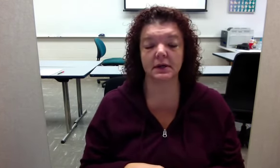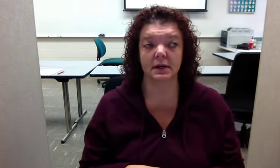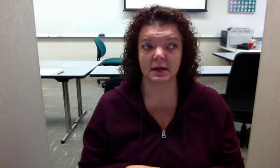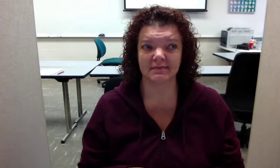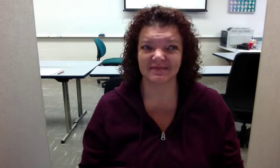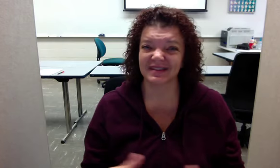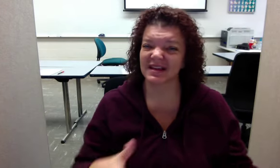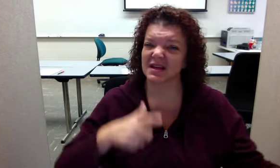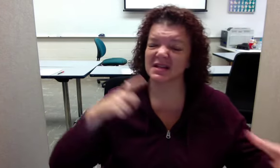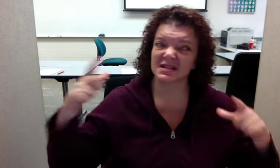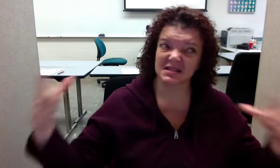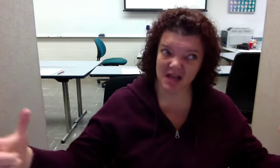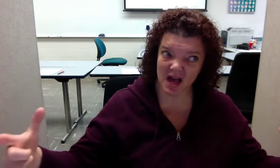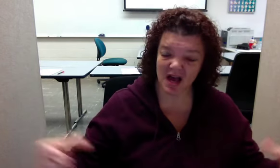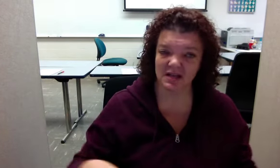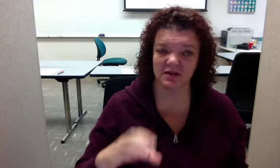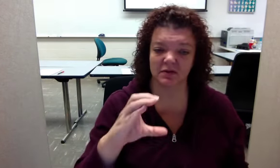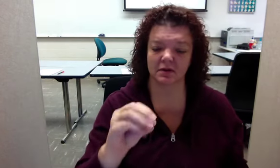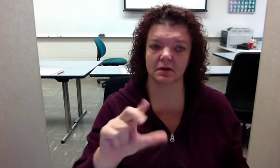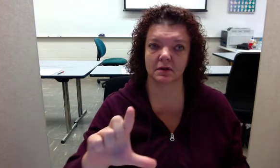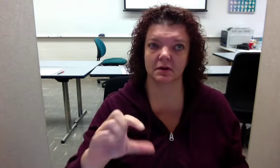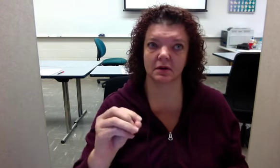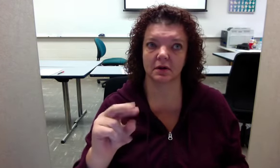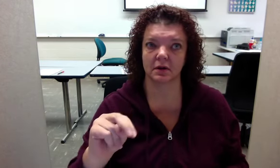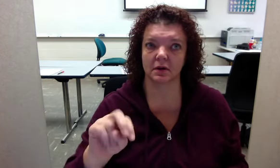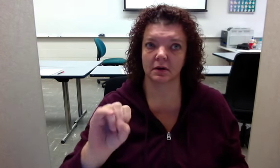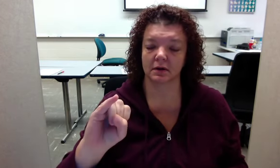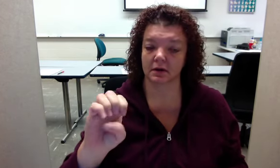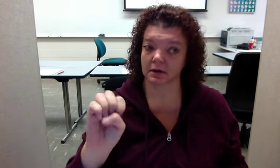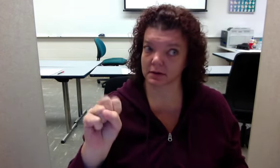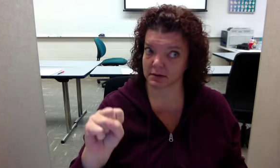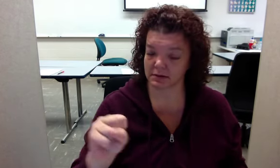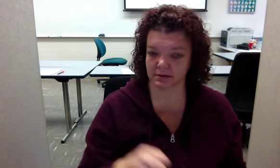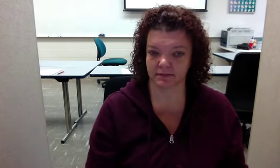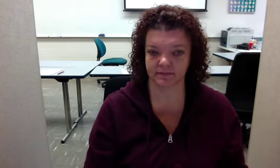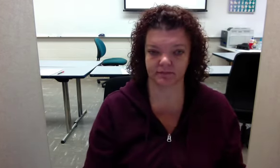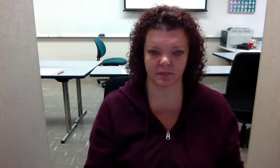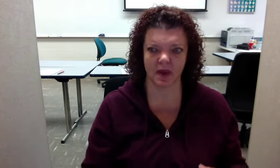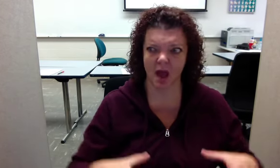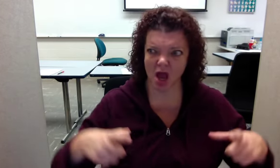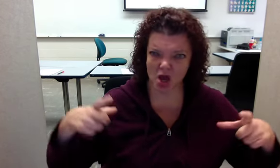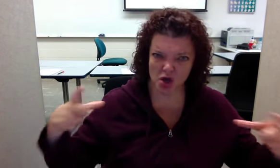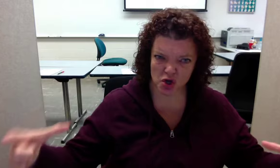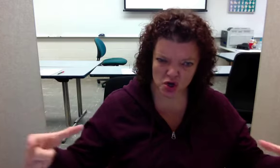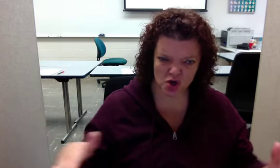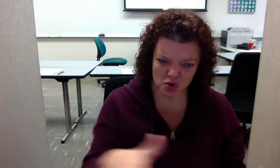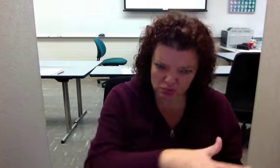colonies. They had so much area to try to regain. So the size of the colonies was a problem for them.